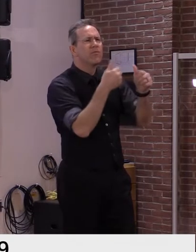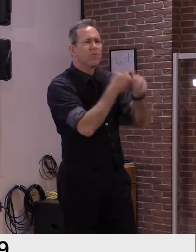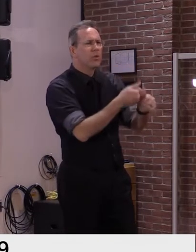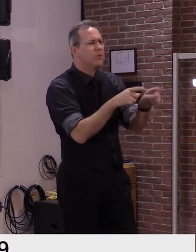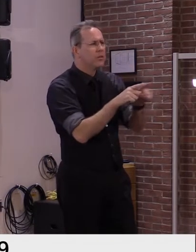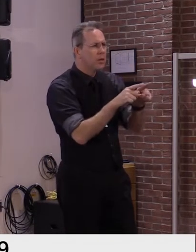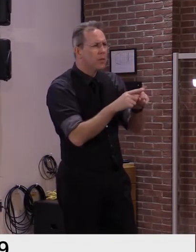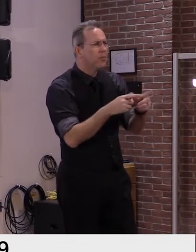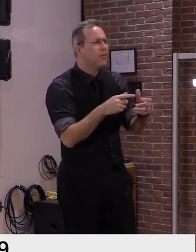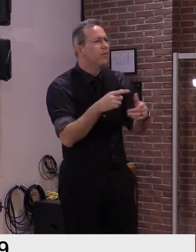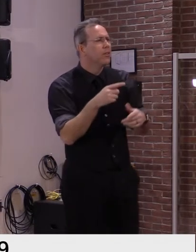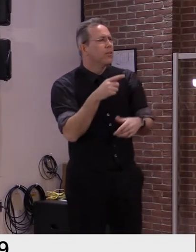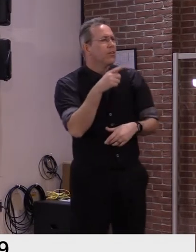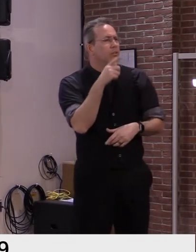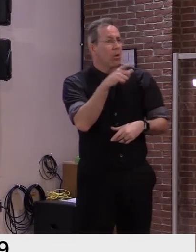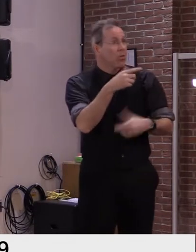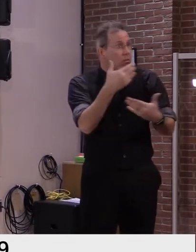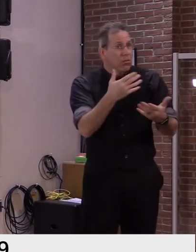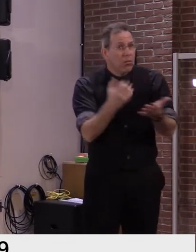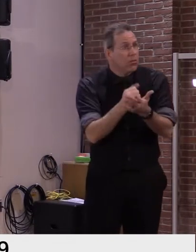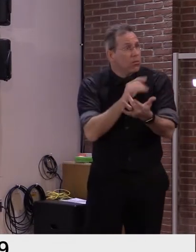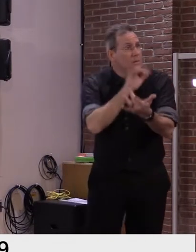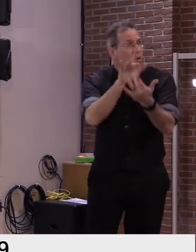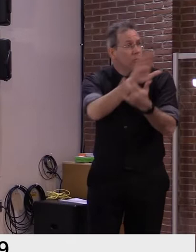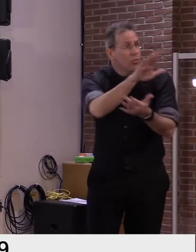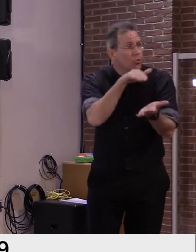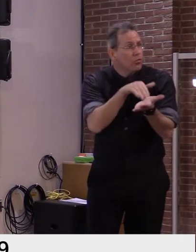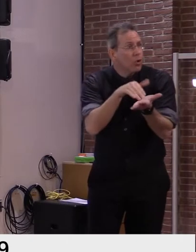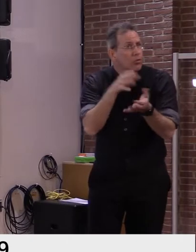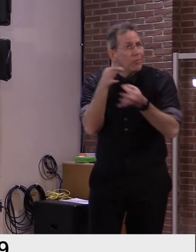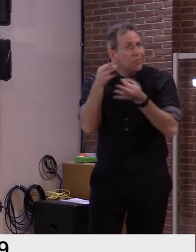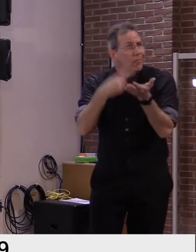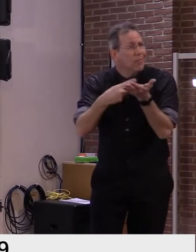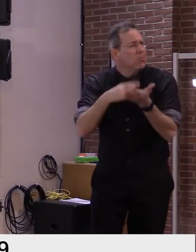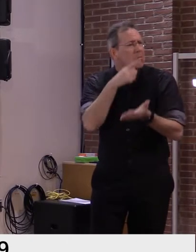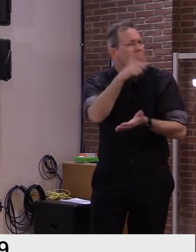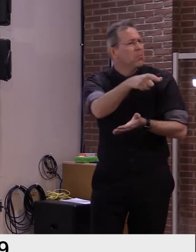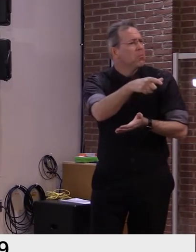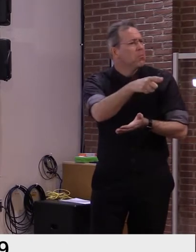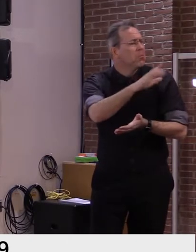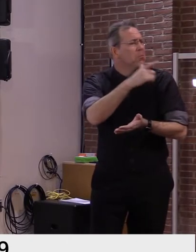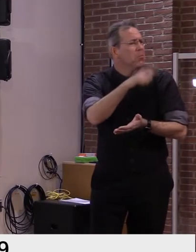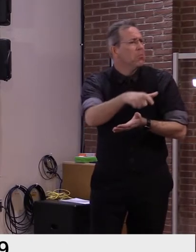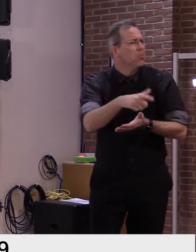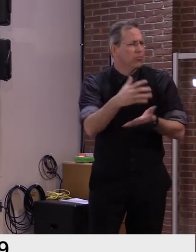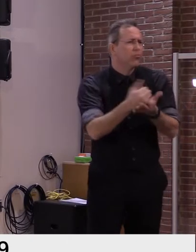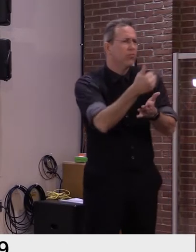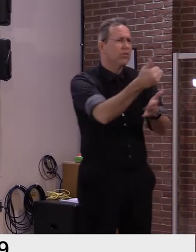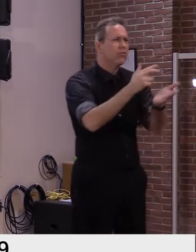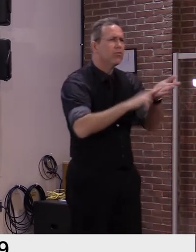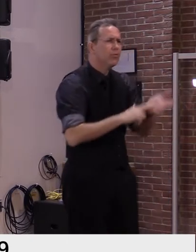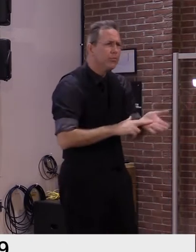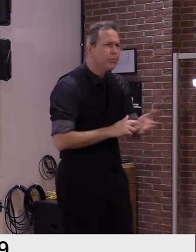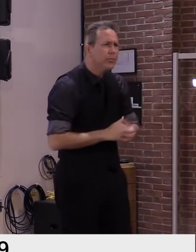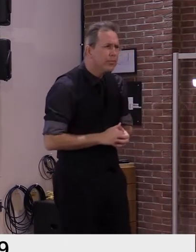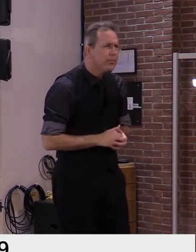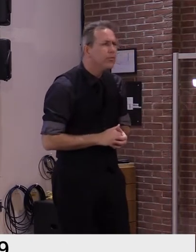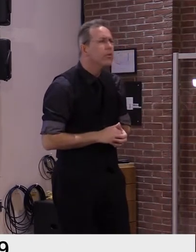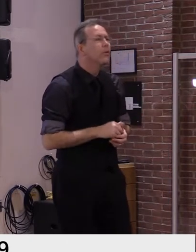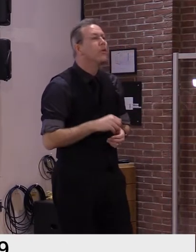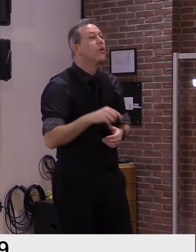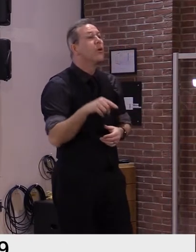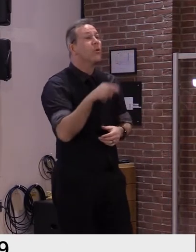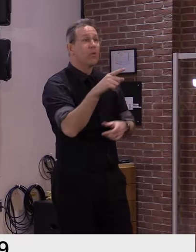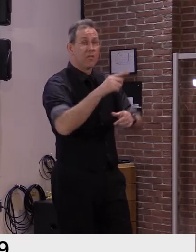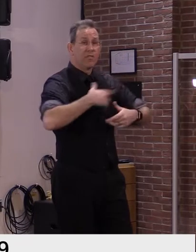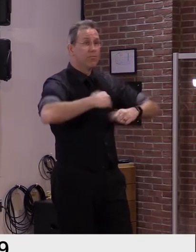to get documentation of the condition. When the group becomes eligible and you are ready to make an appointment, you